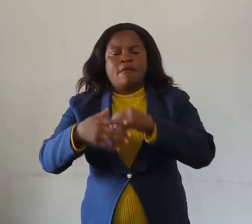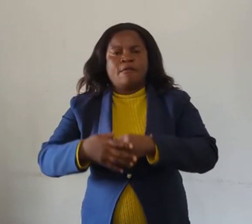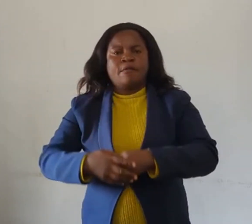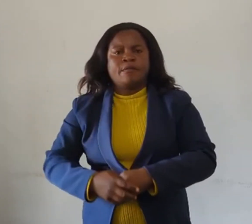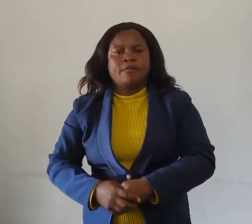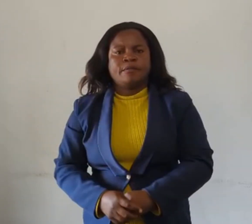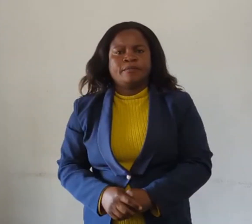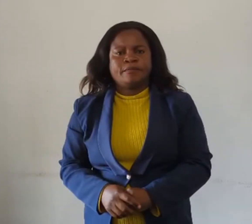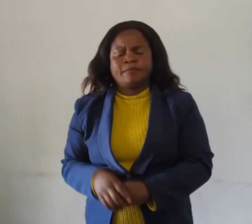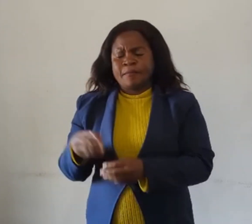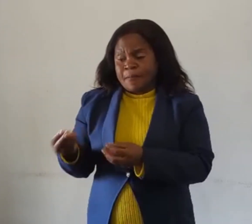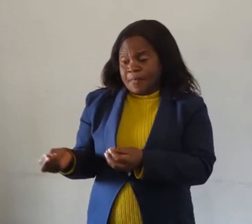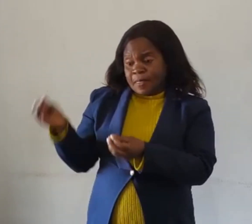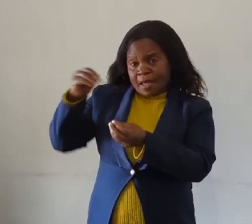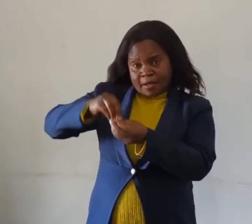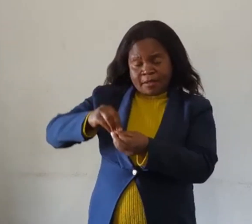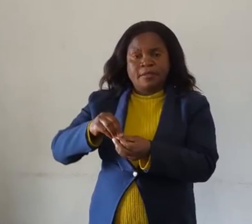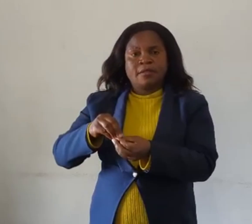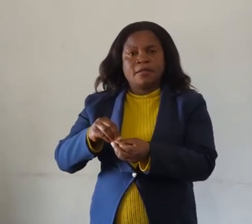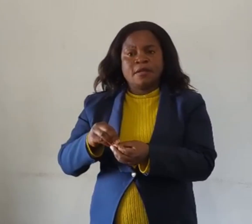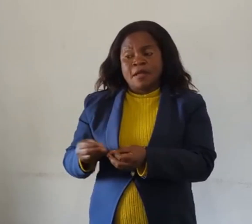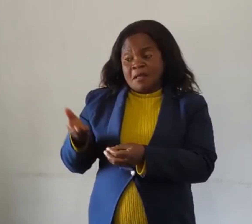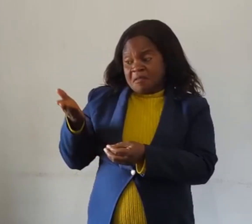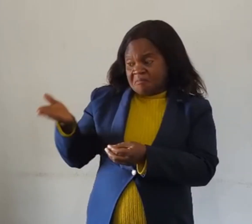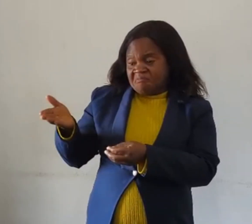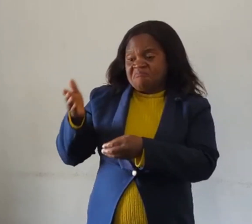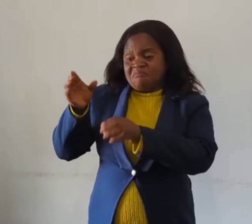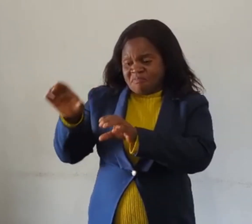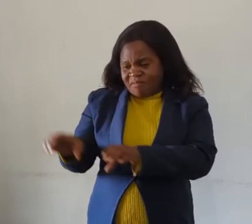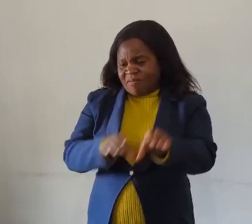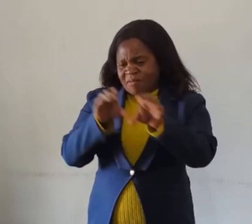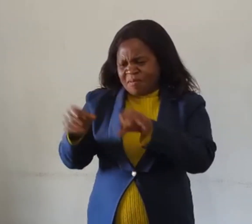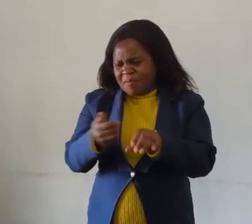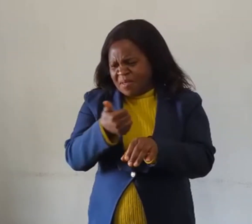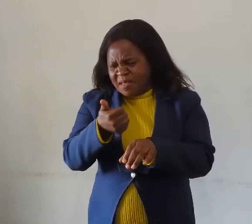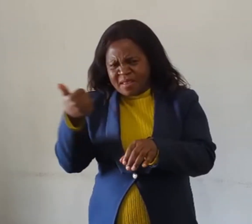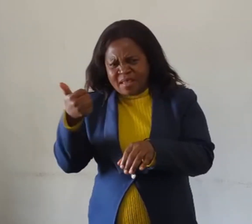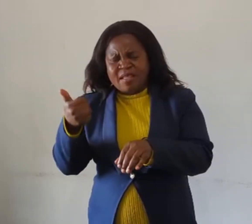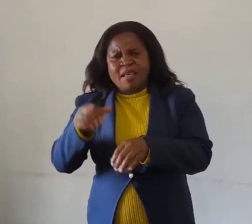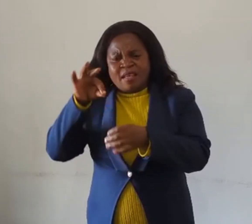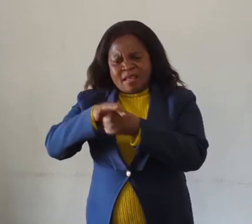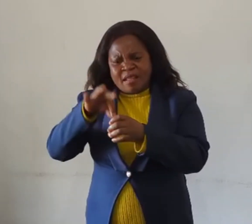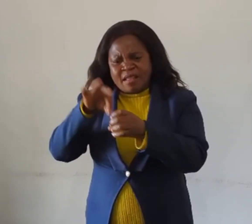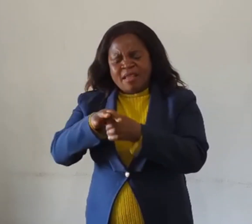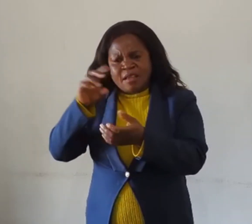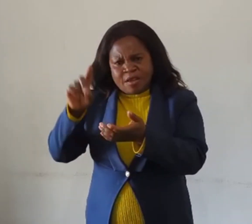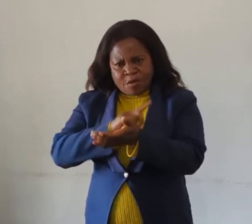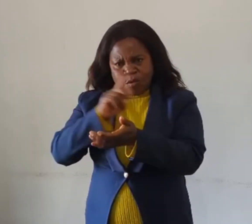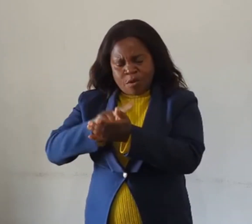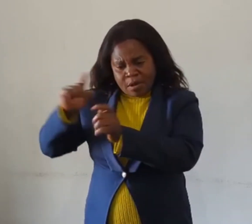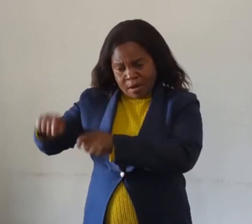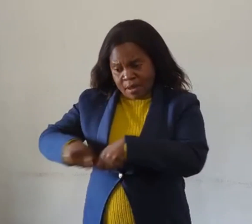In addition, they perform any other election duties assigned by the Electoral